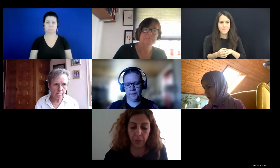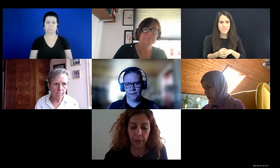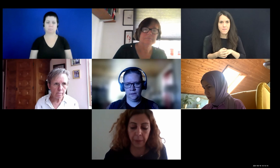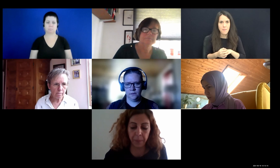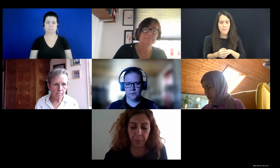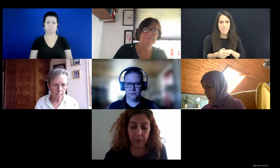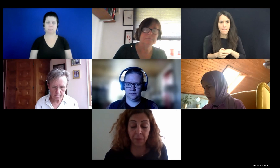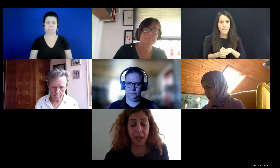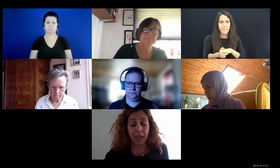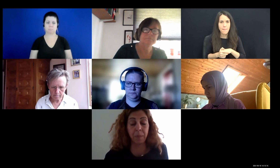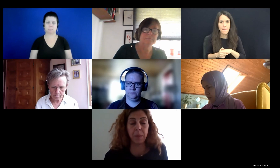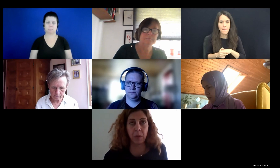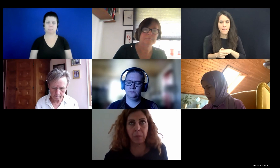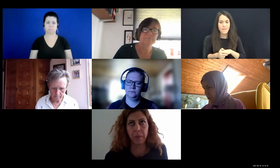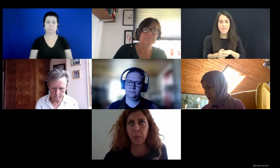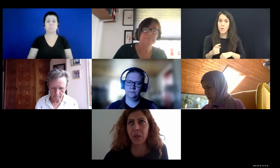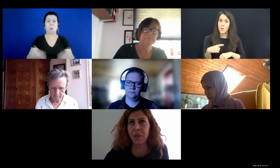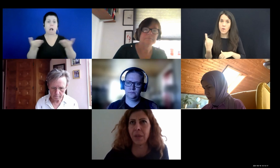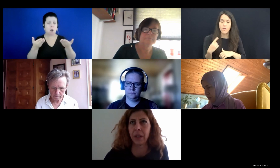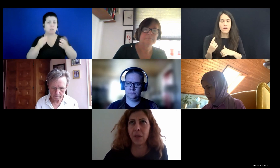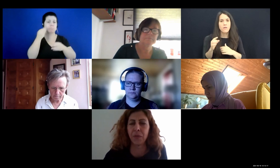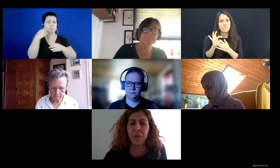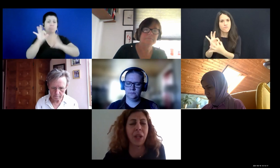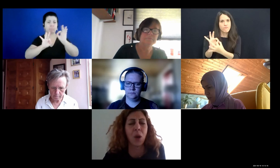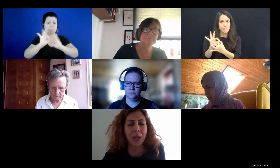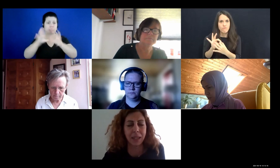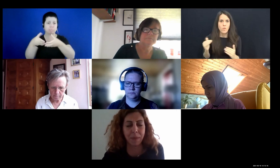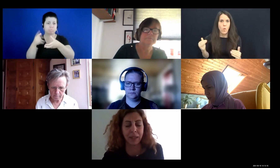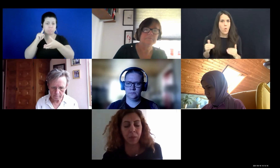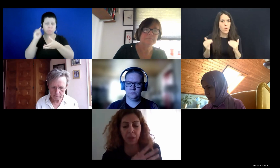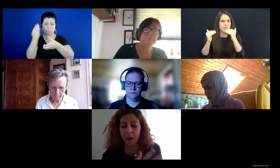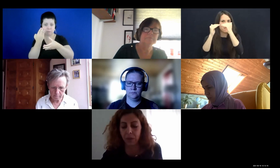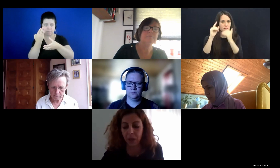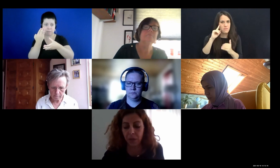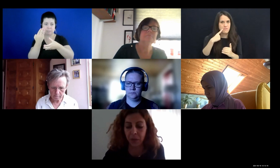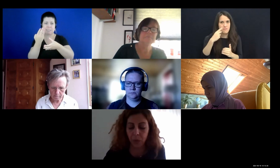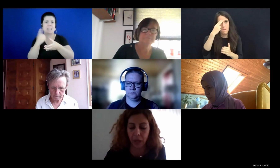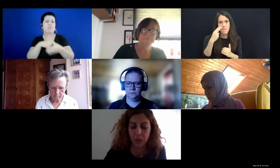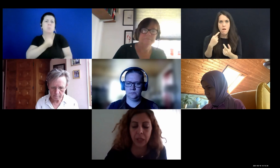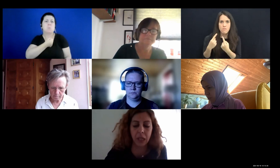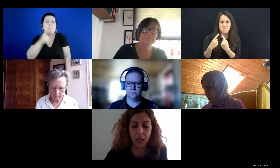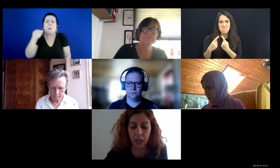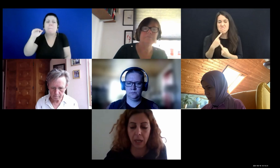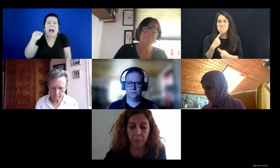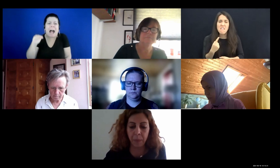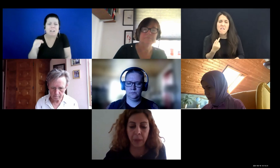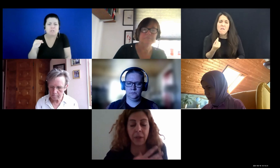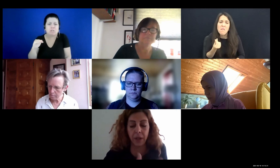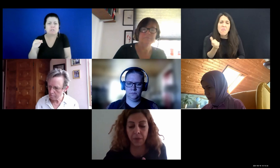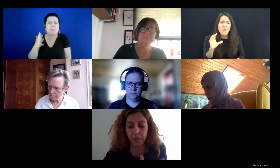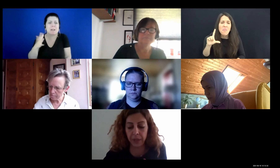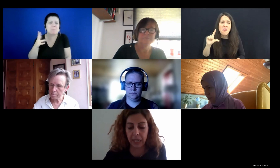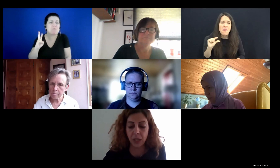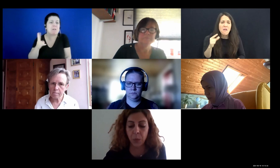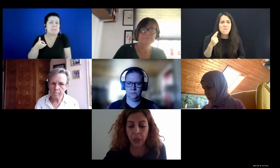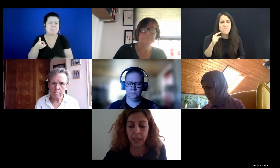of deafblind people, there was a kind of a very low estimate. It was around kind of a few thousand, but their kind